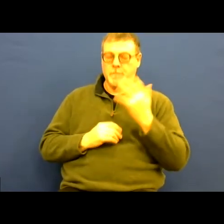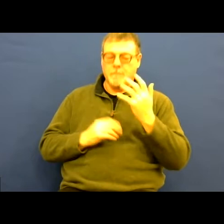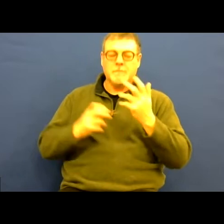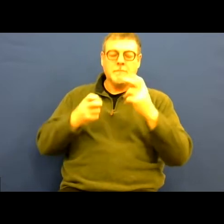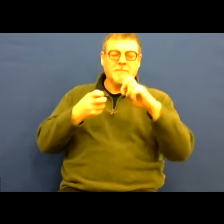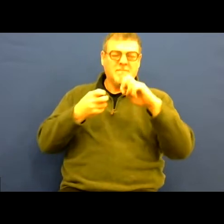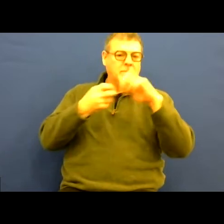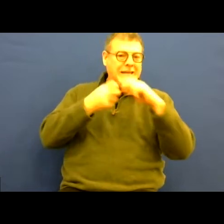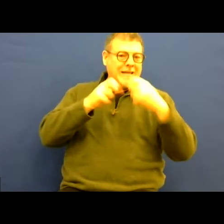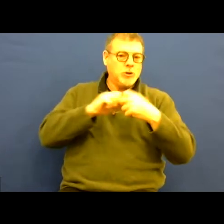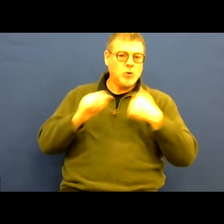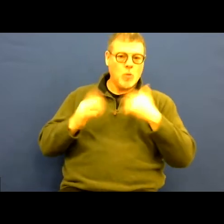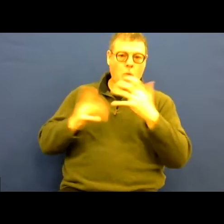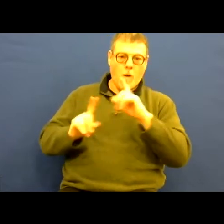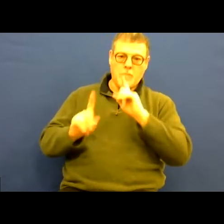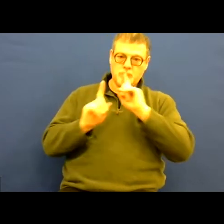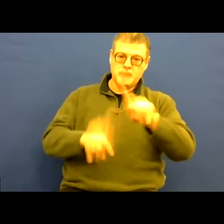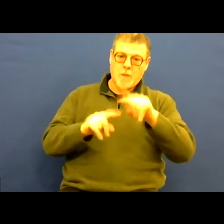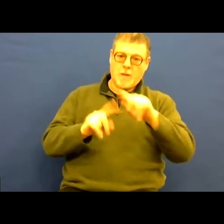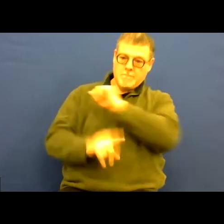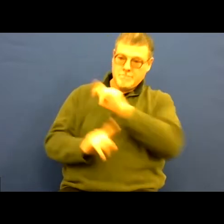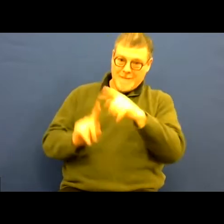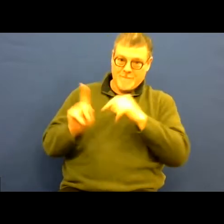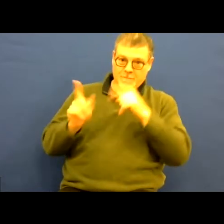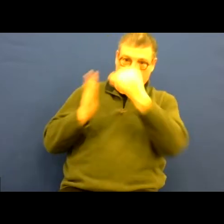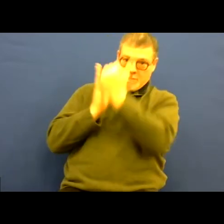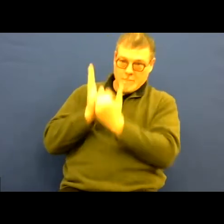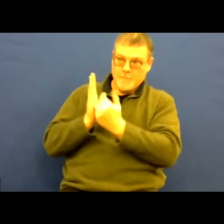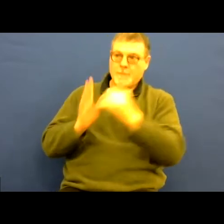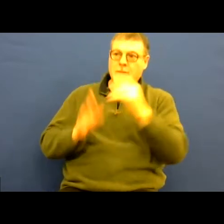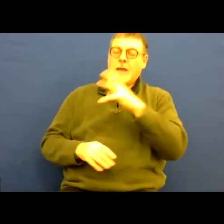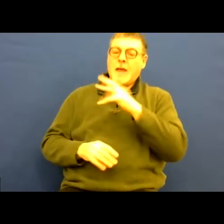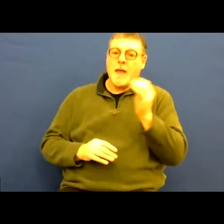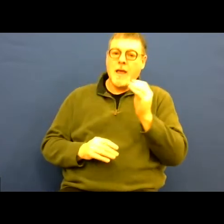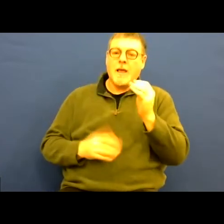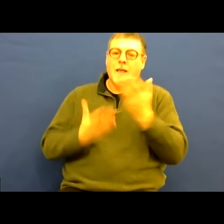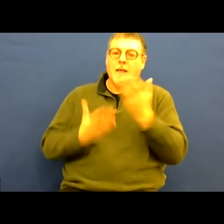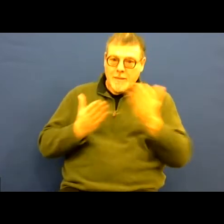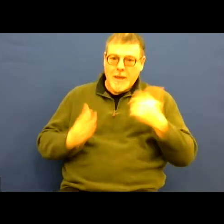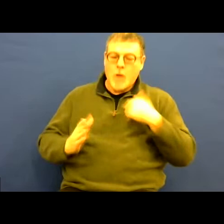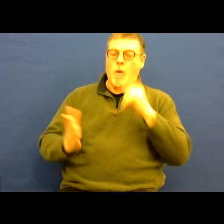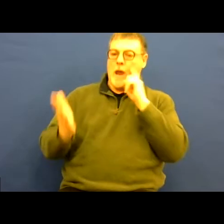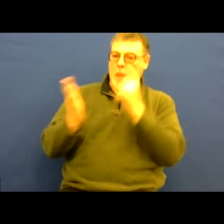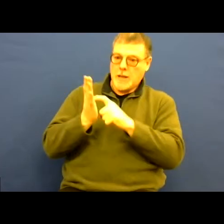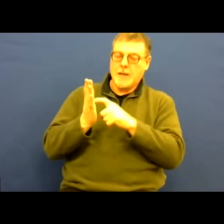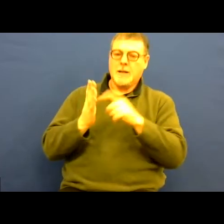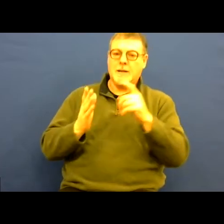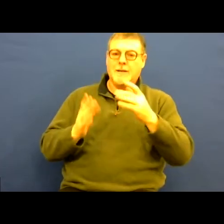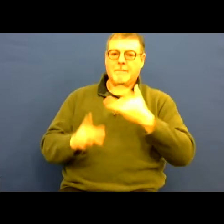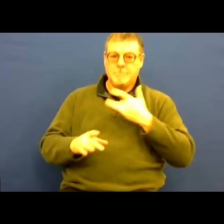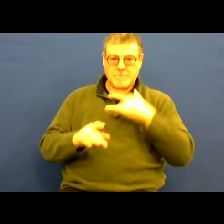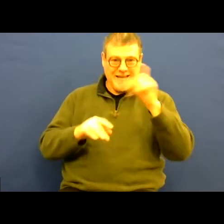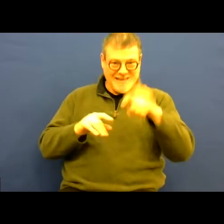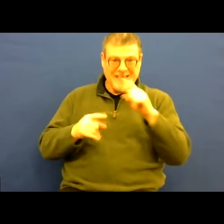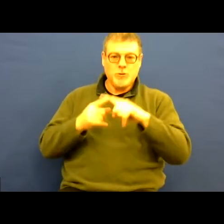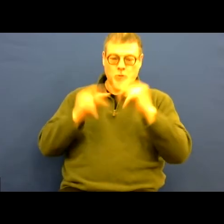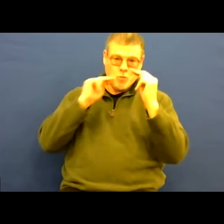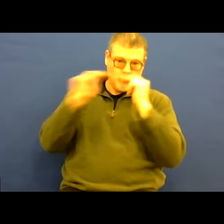issues that we wanted responses for, including things we identified in seeker that needed